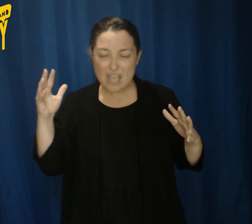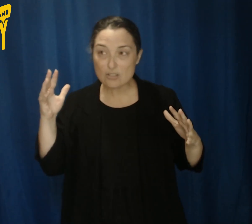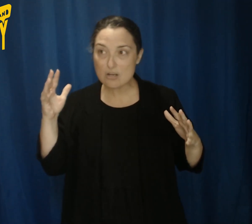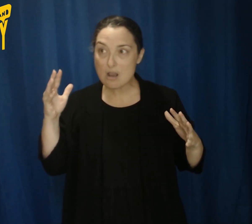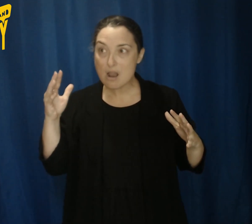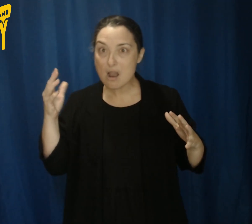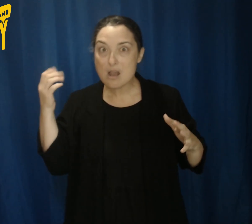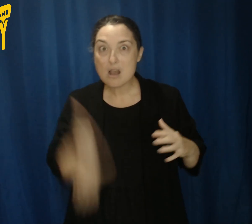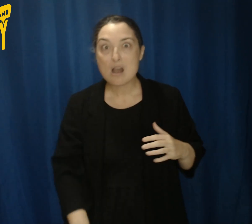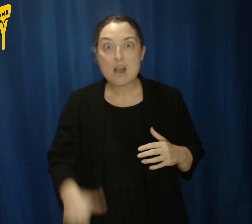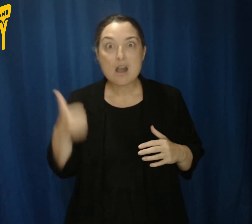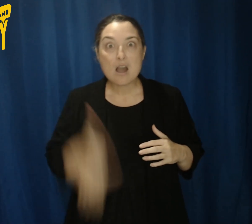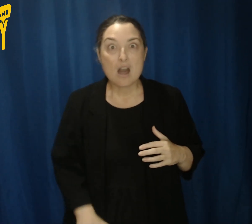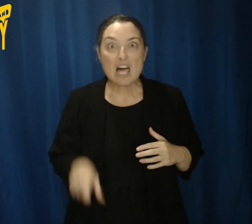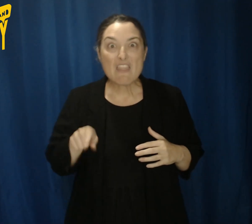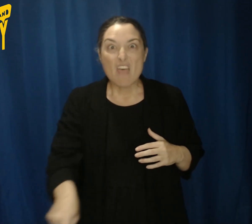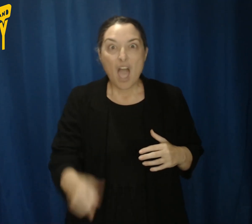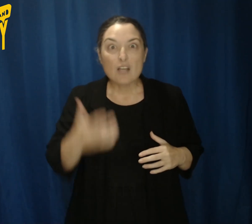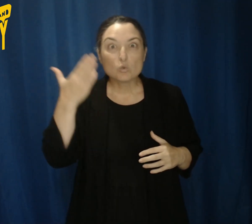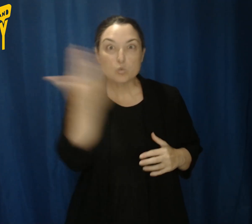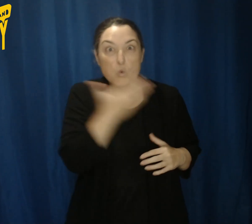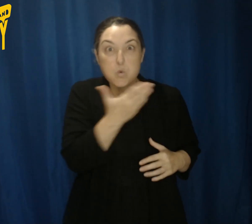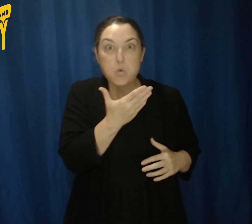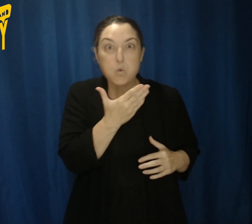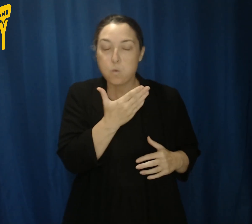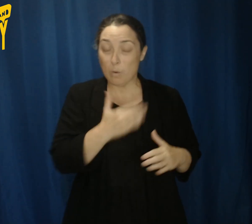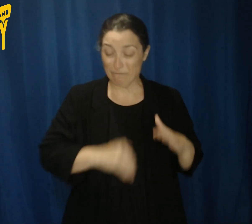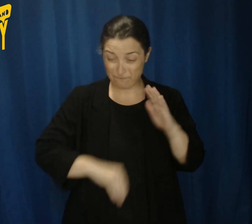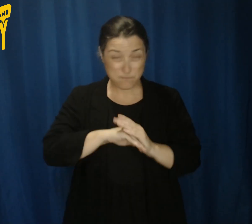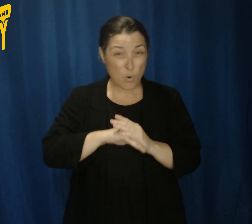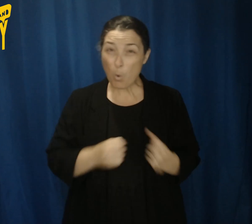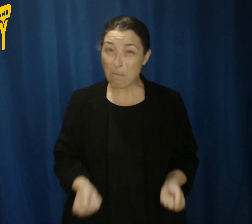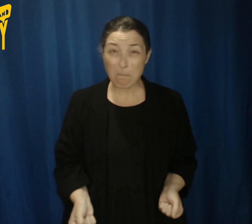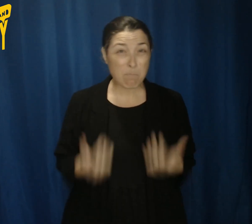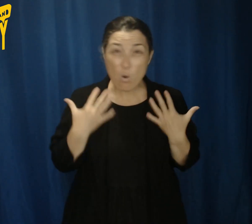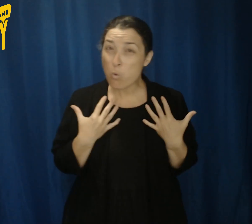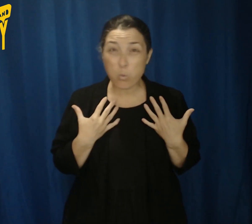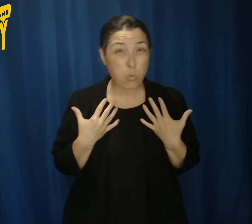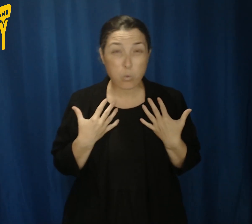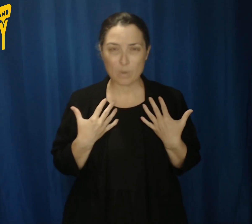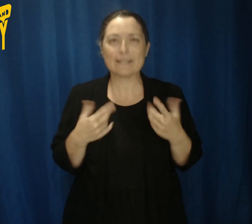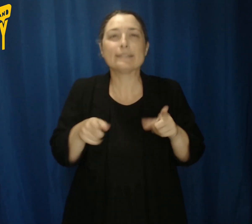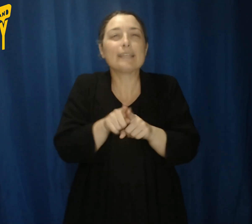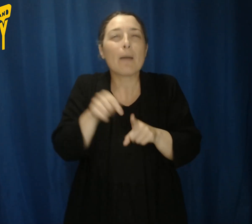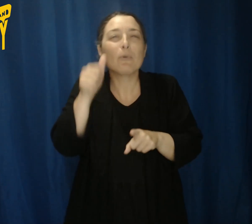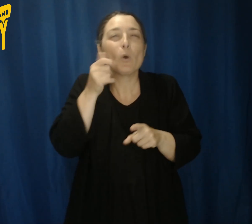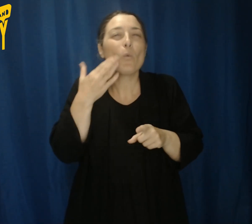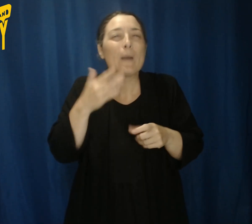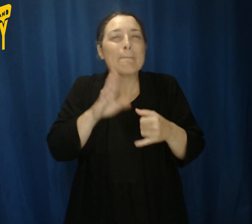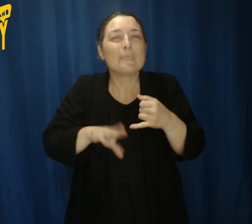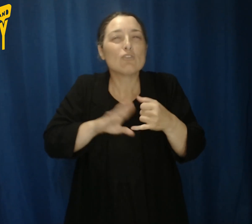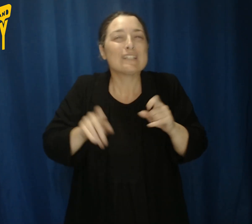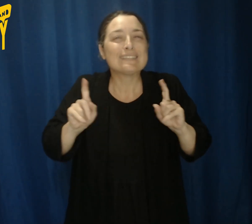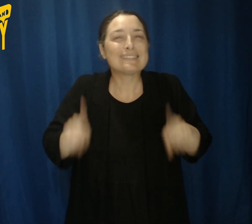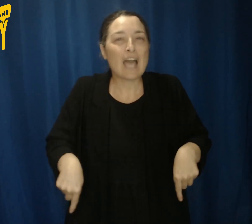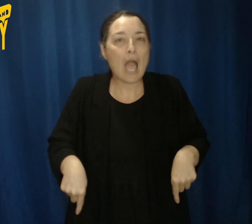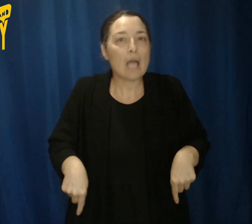just swept over me. Like a period beginning, or I don't know, or